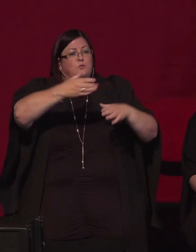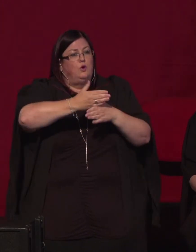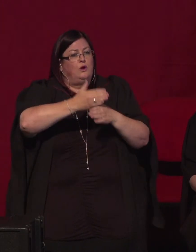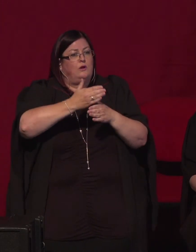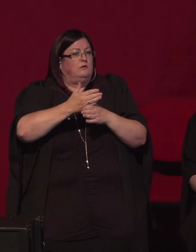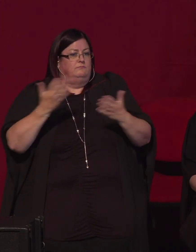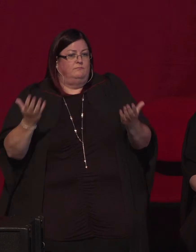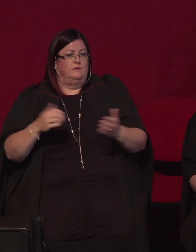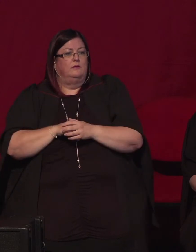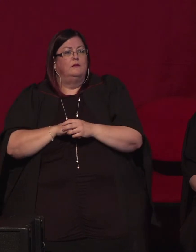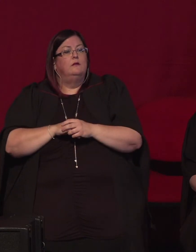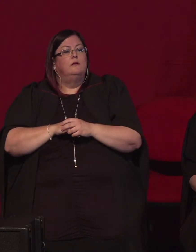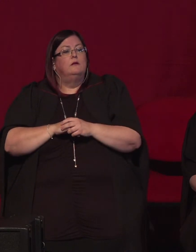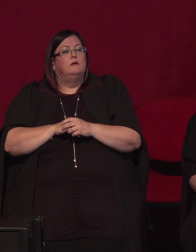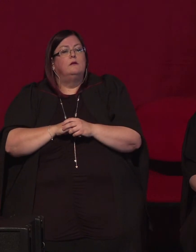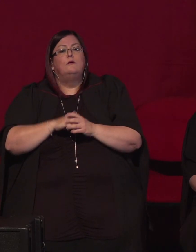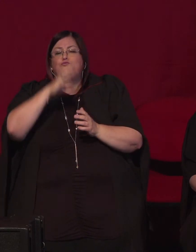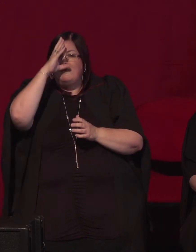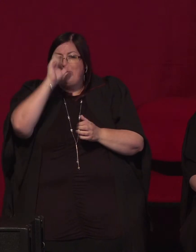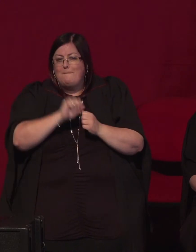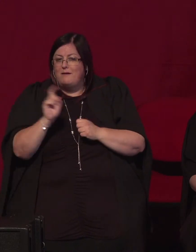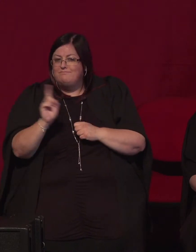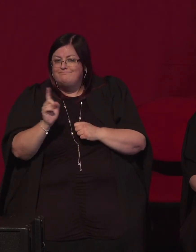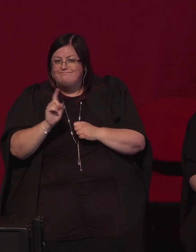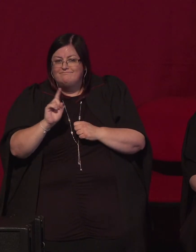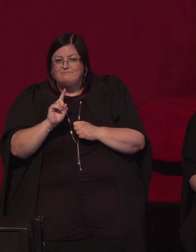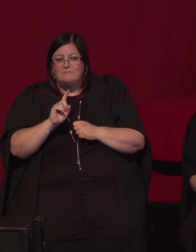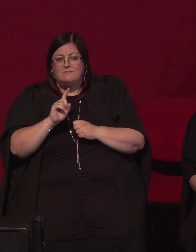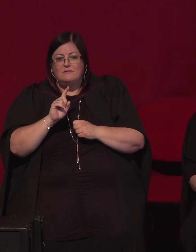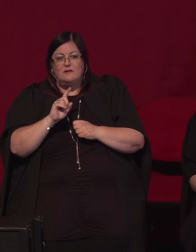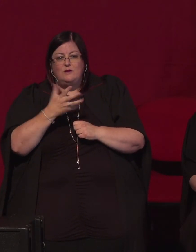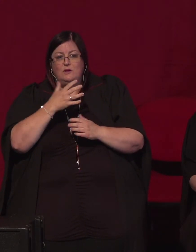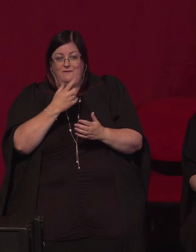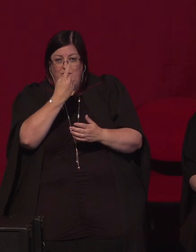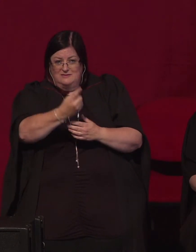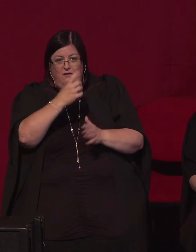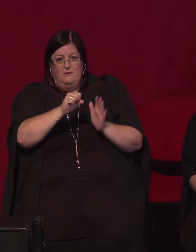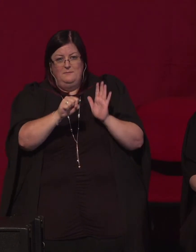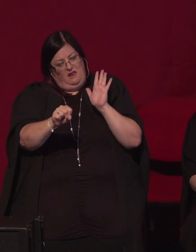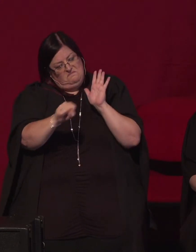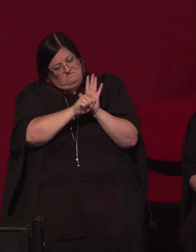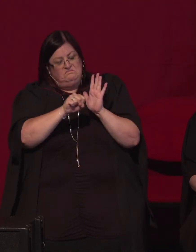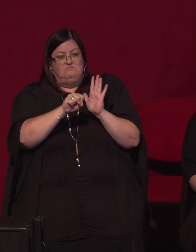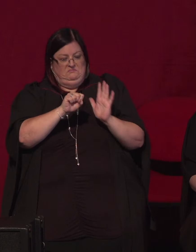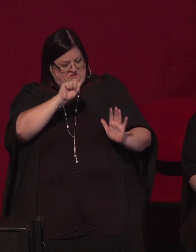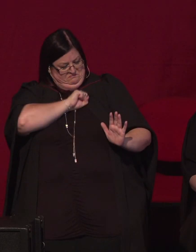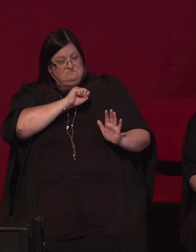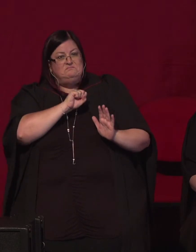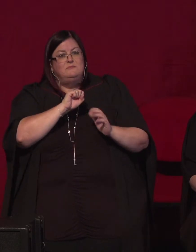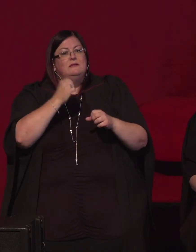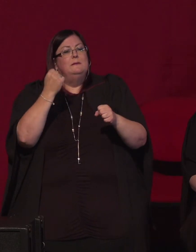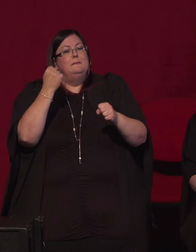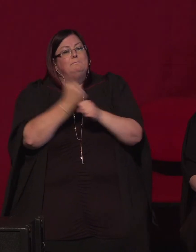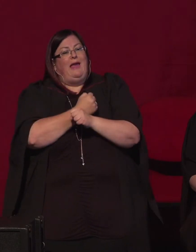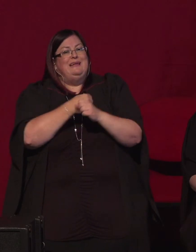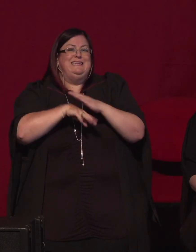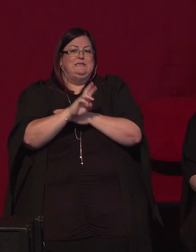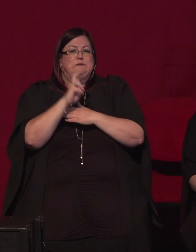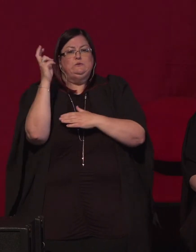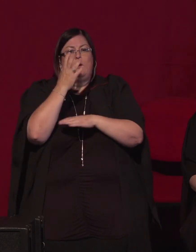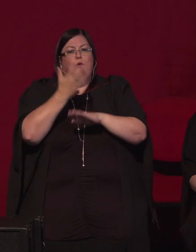somewhere in the globe, remember that you have all been stamped like a piece of pottery with the words "Made in Stoke-on-Trent."